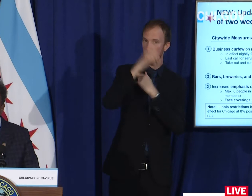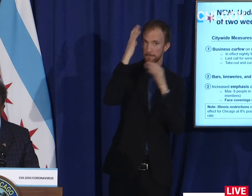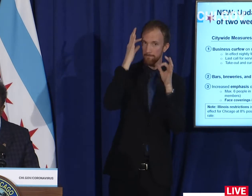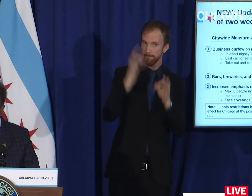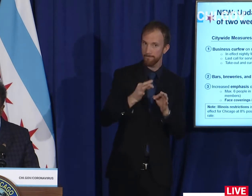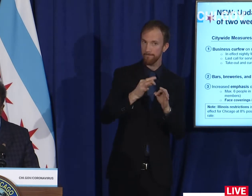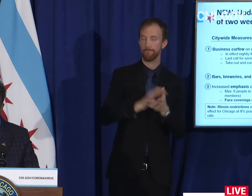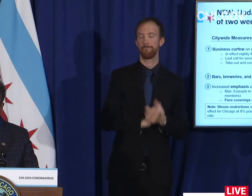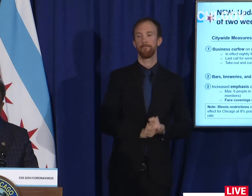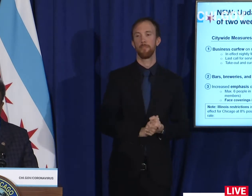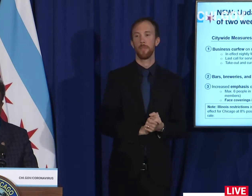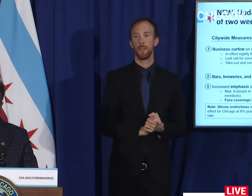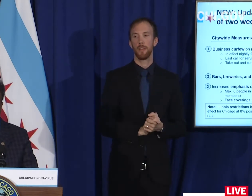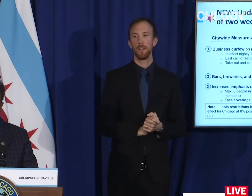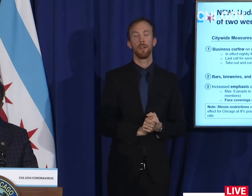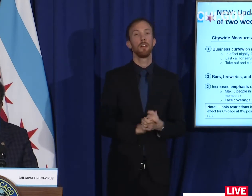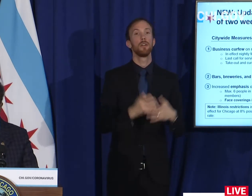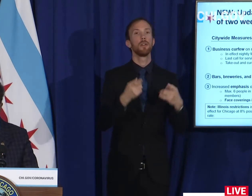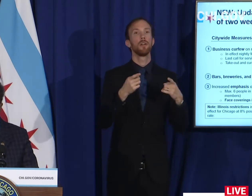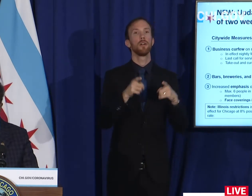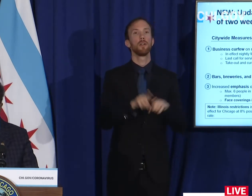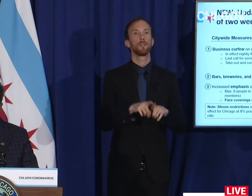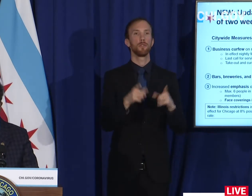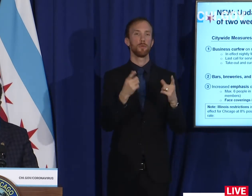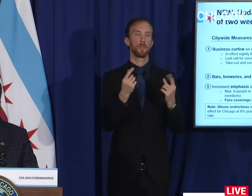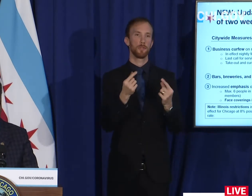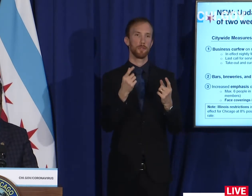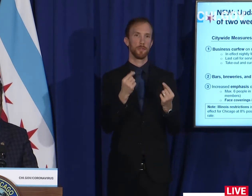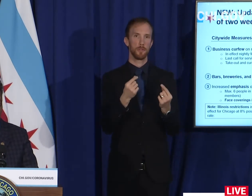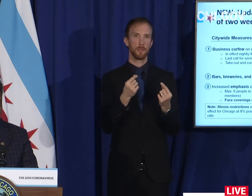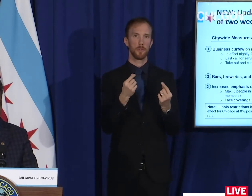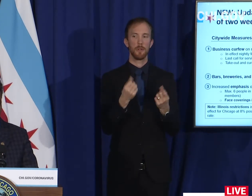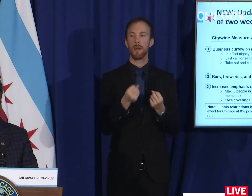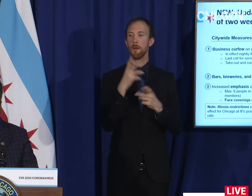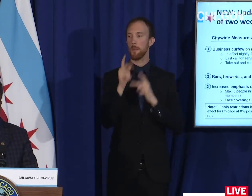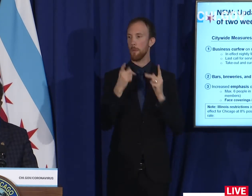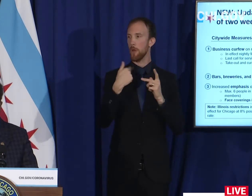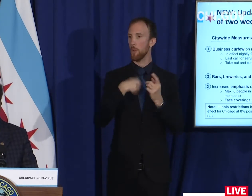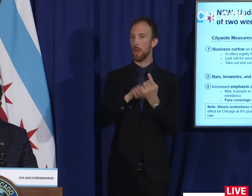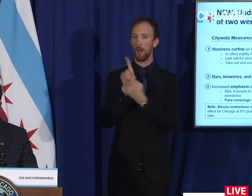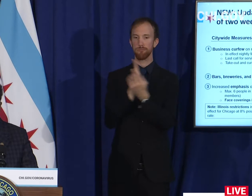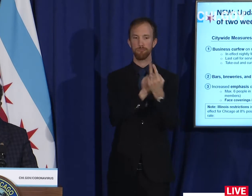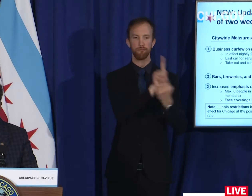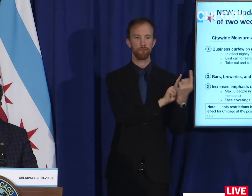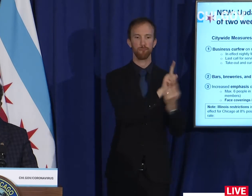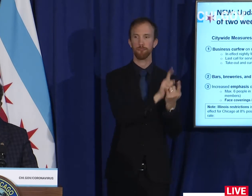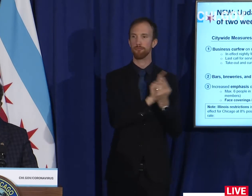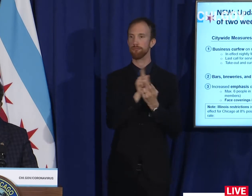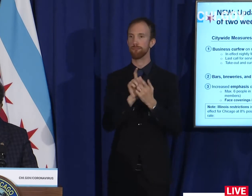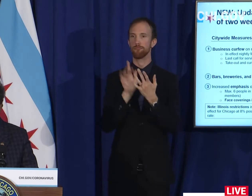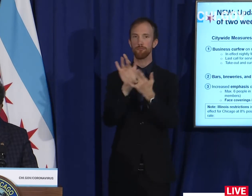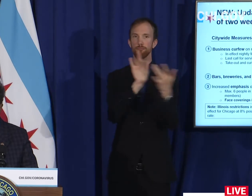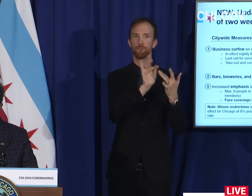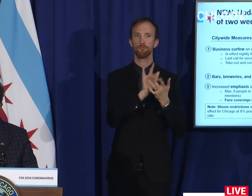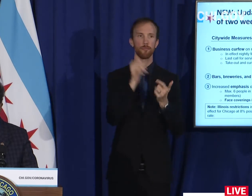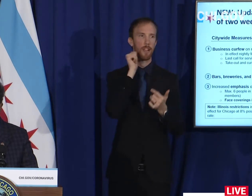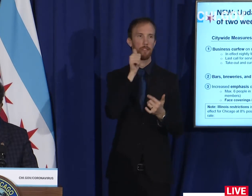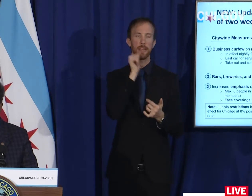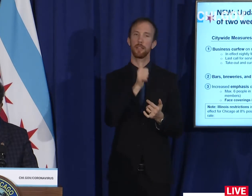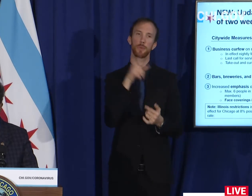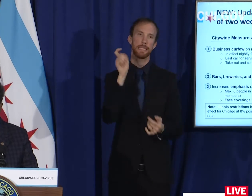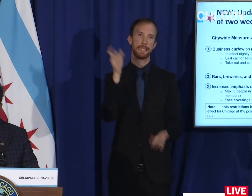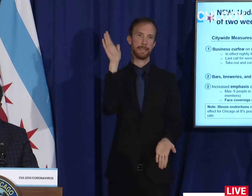we need to also be limiting the number of people we come into contact with on a daily basis. The more people